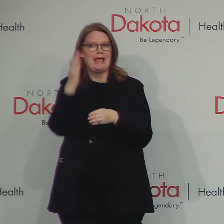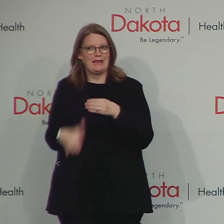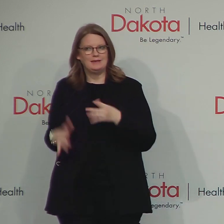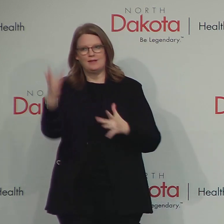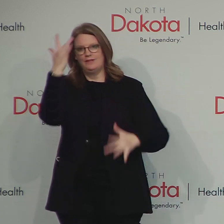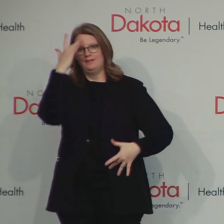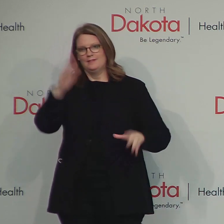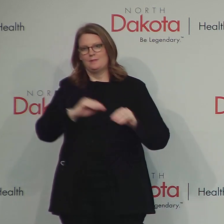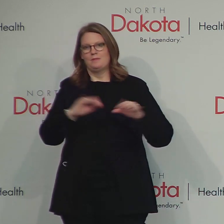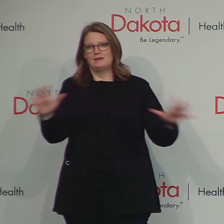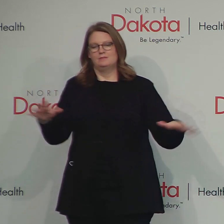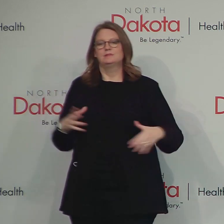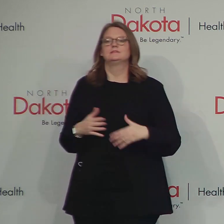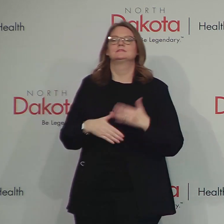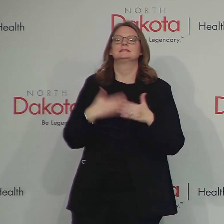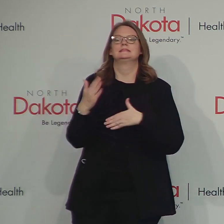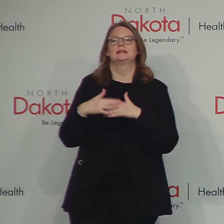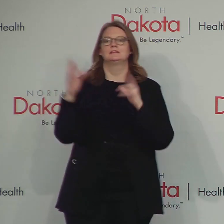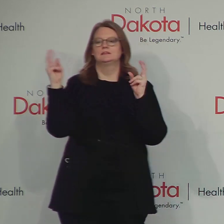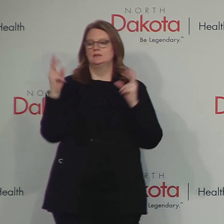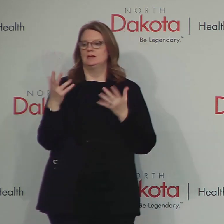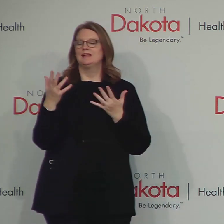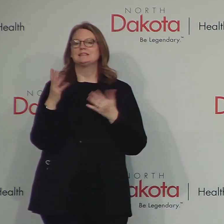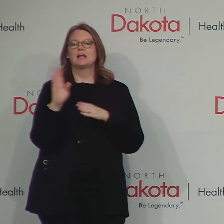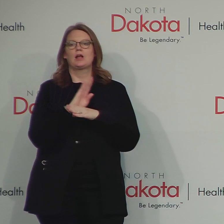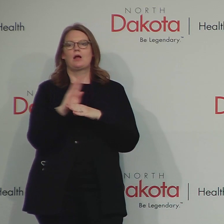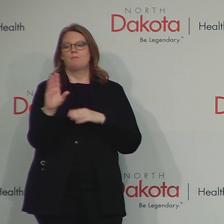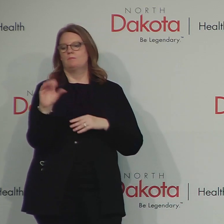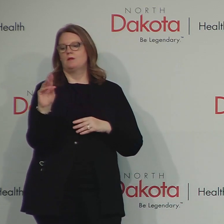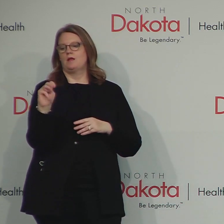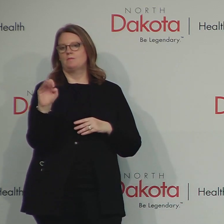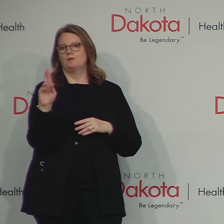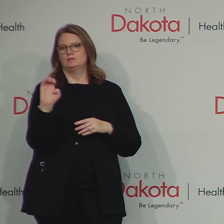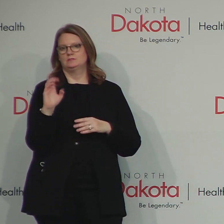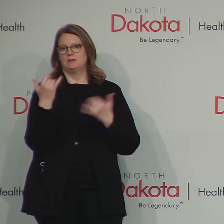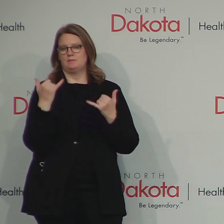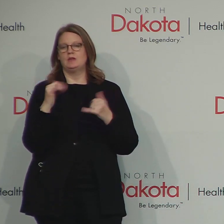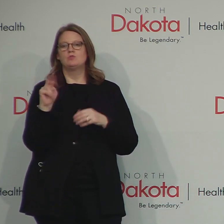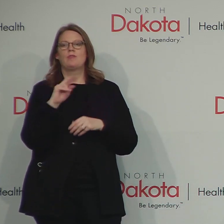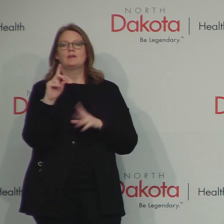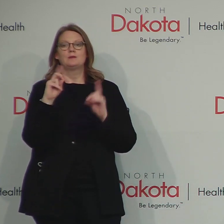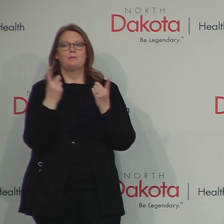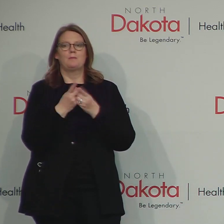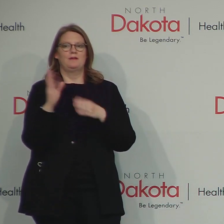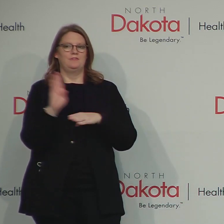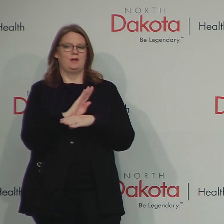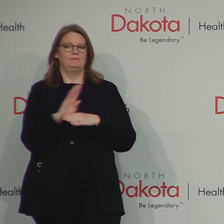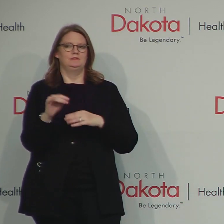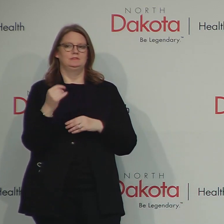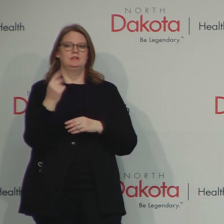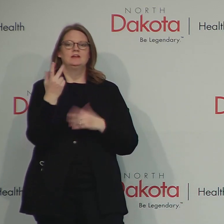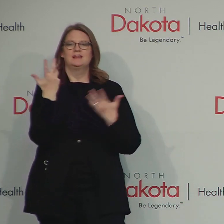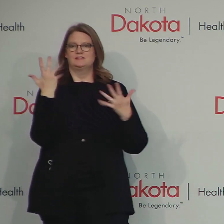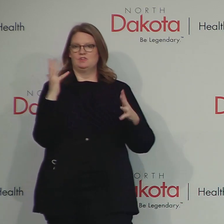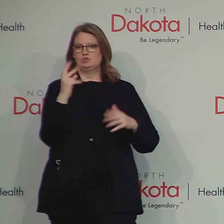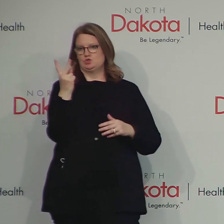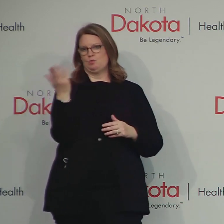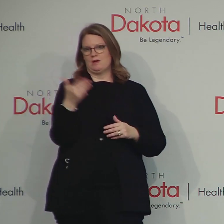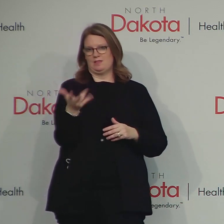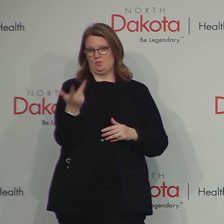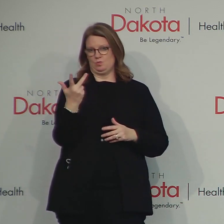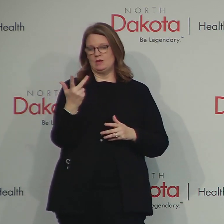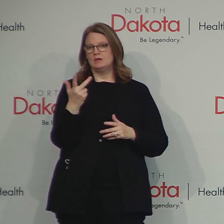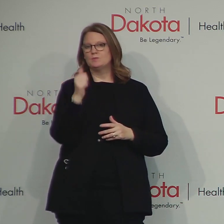So next topic is commerce update. And the North Dakota Department of Commerce has completed 2 of the 3 resiliency